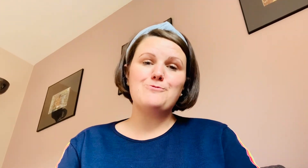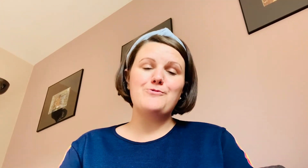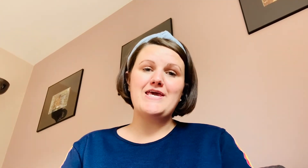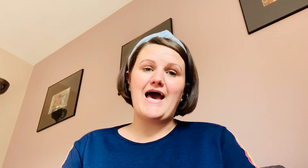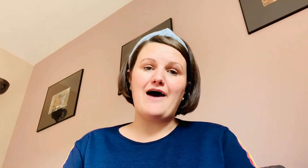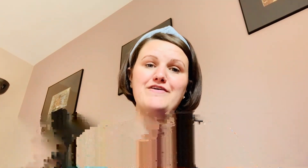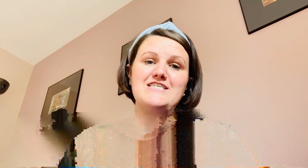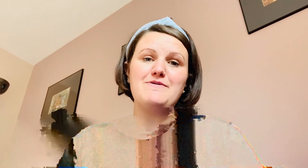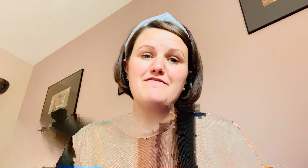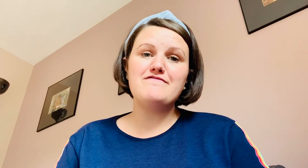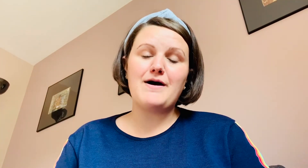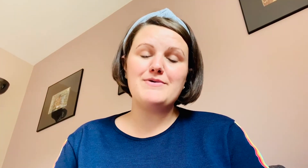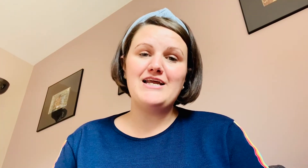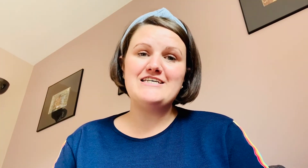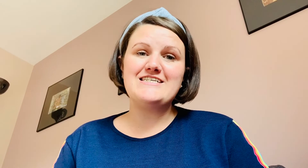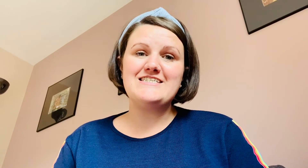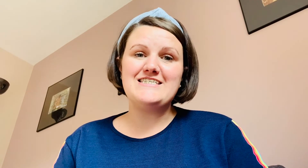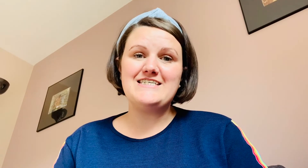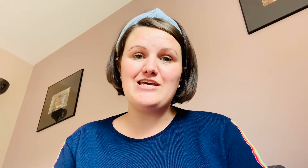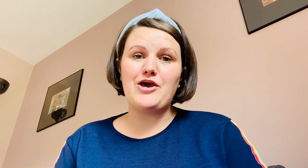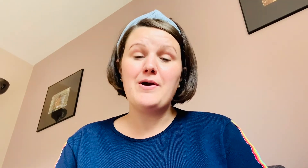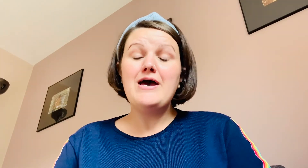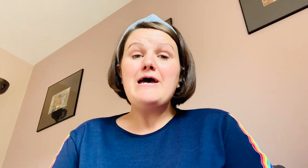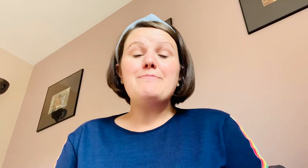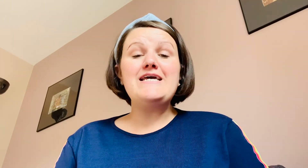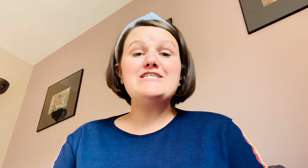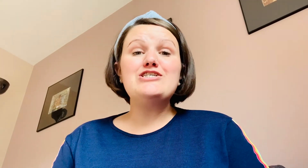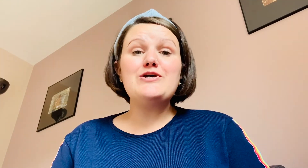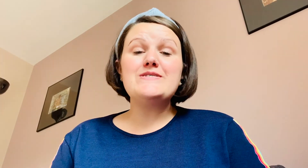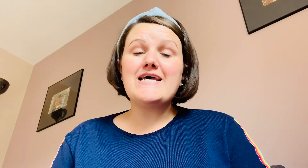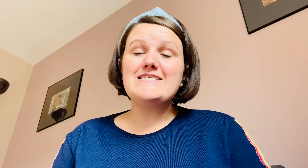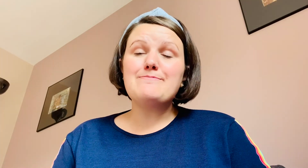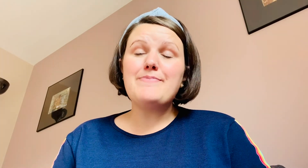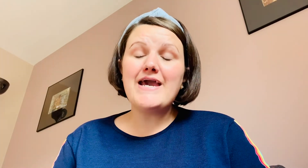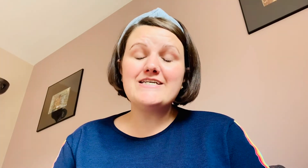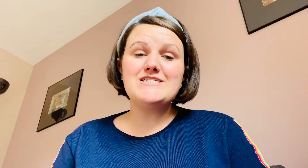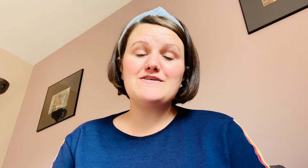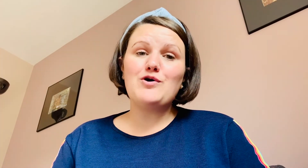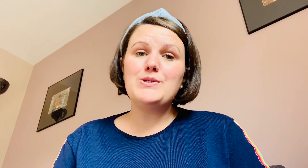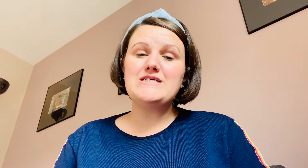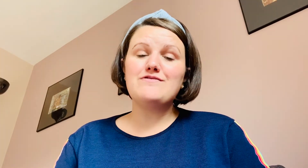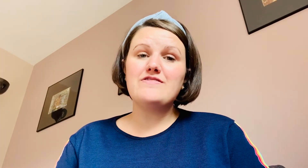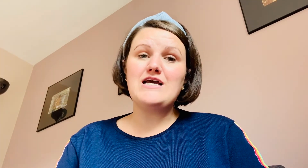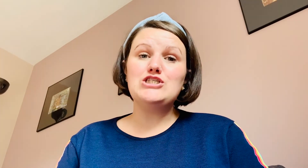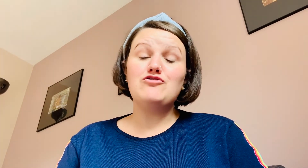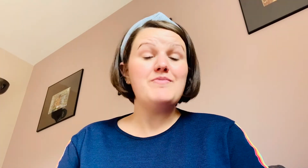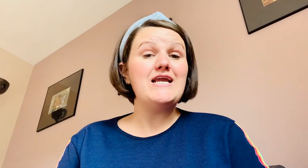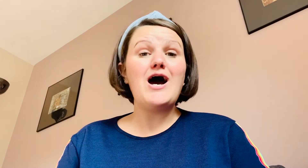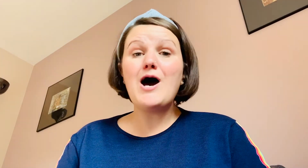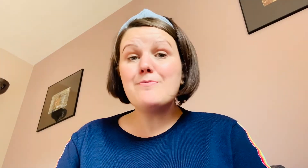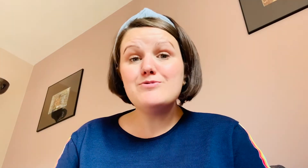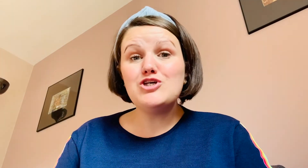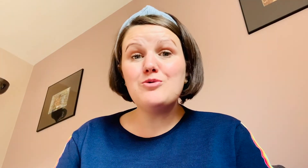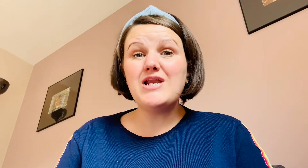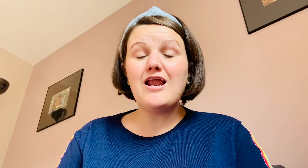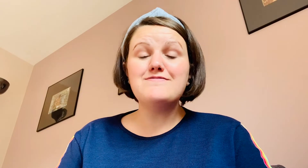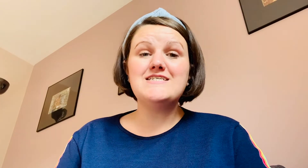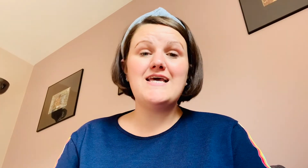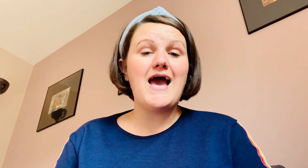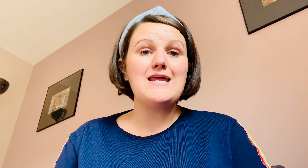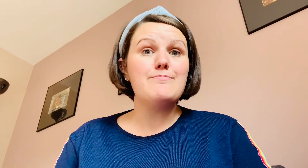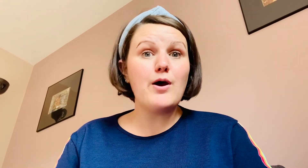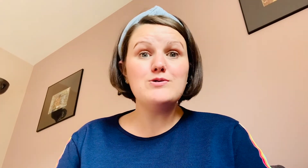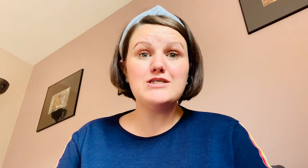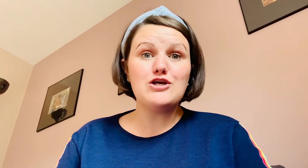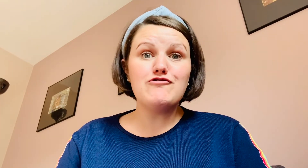as we have. It's been fabulous to see you. Please do send some pictures of all the different things you've been up to. We'd love to